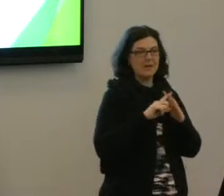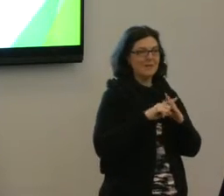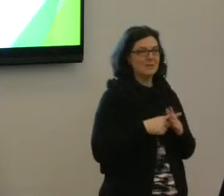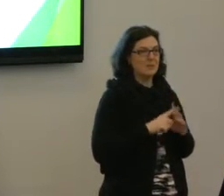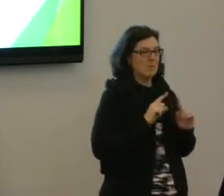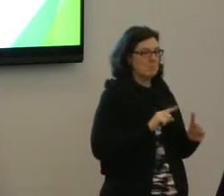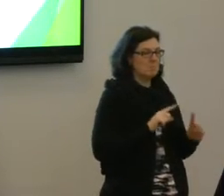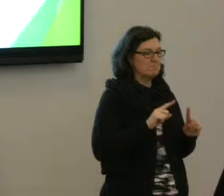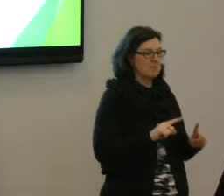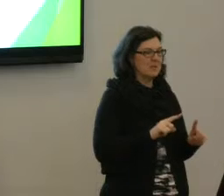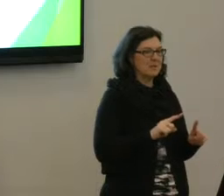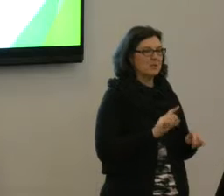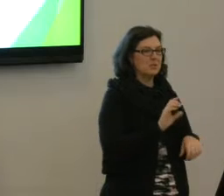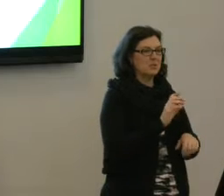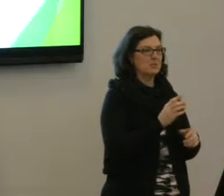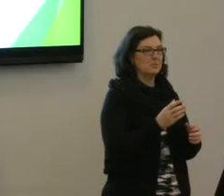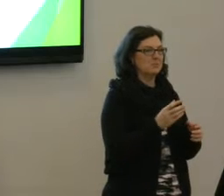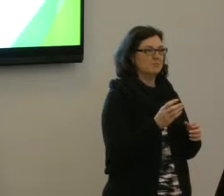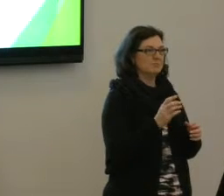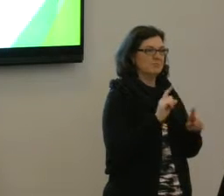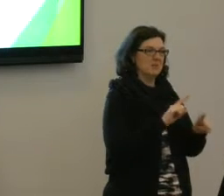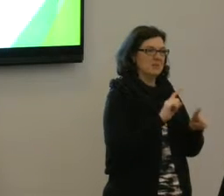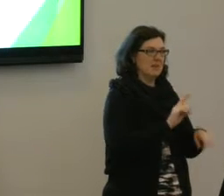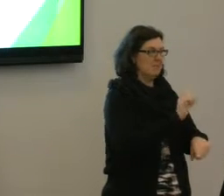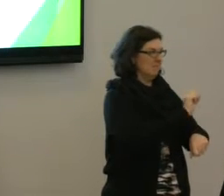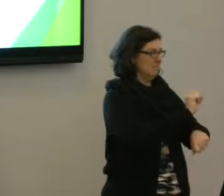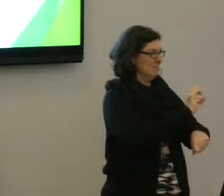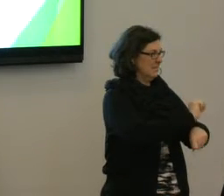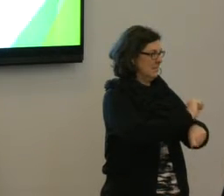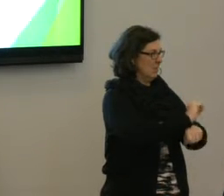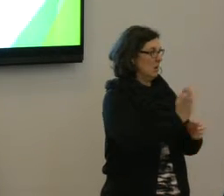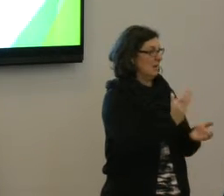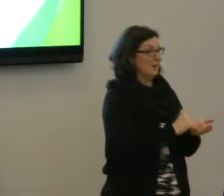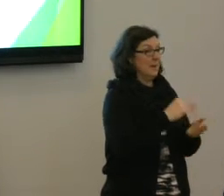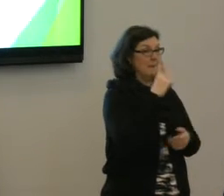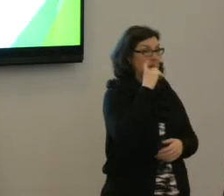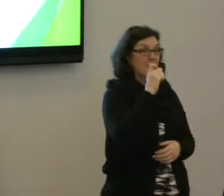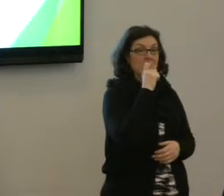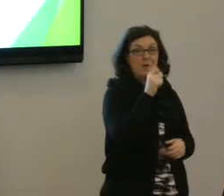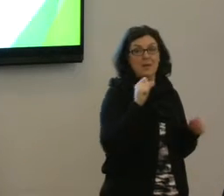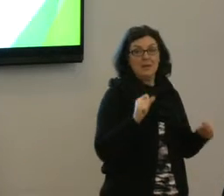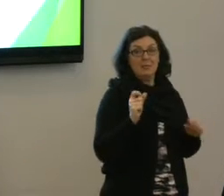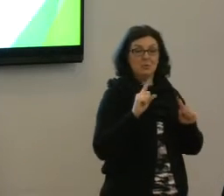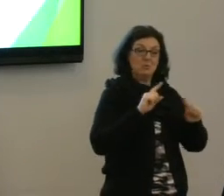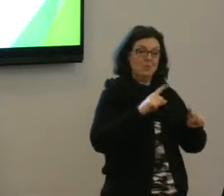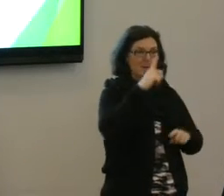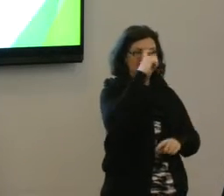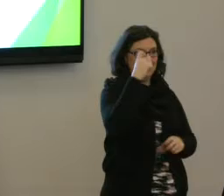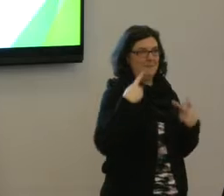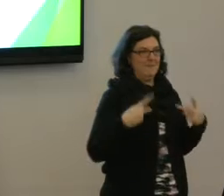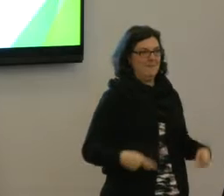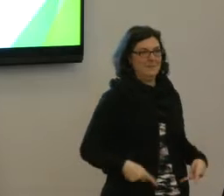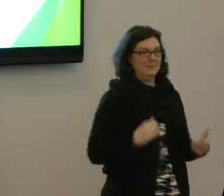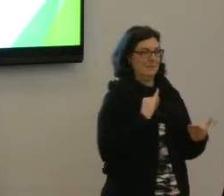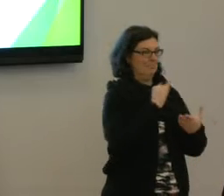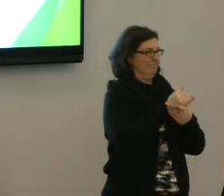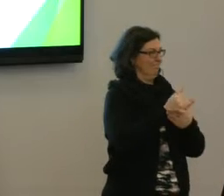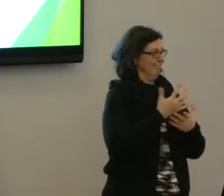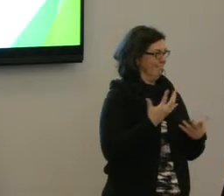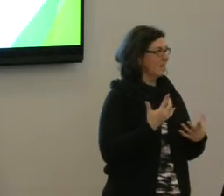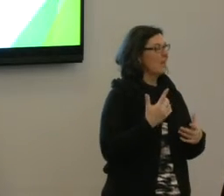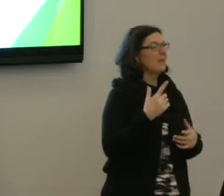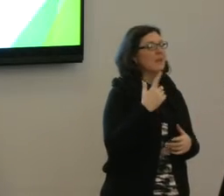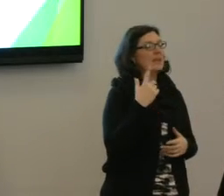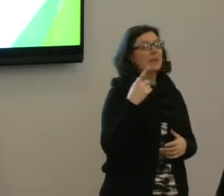back to church, to synagogue, who had not been able to come because of his physical disabilities. And he was able to come